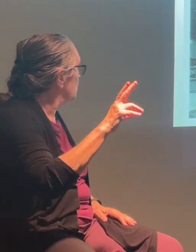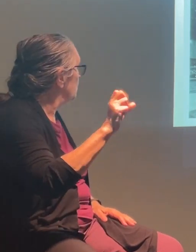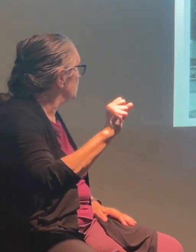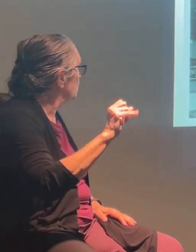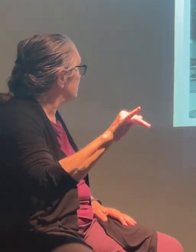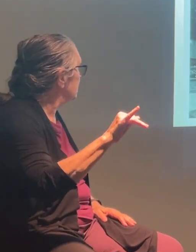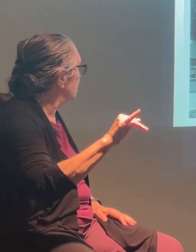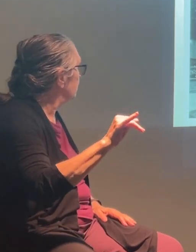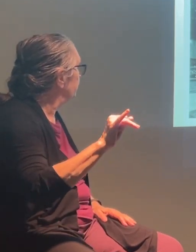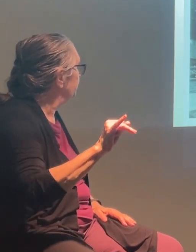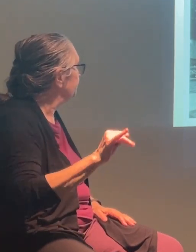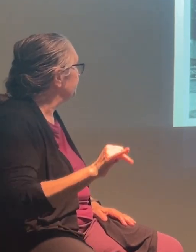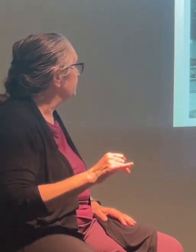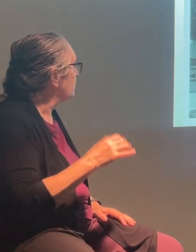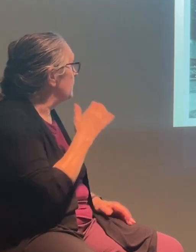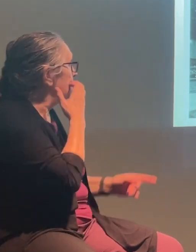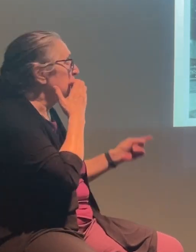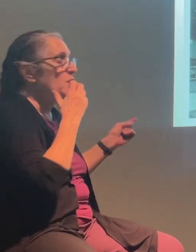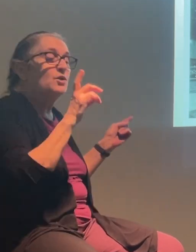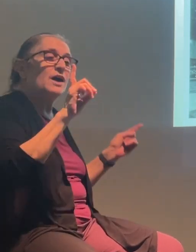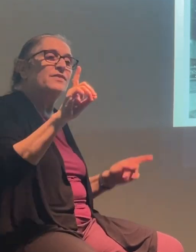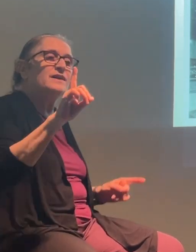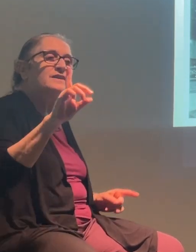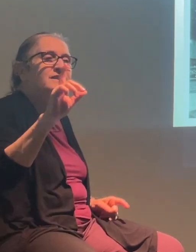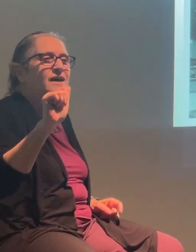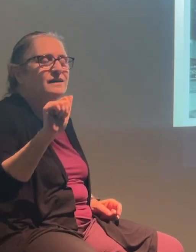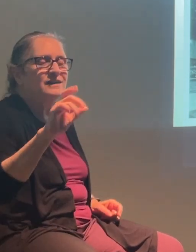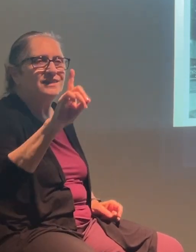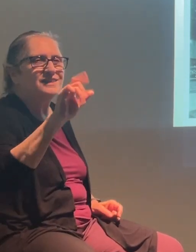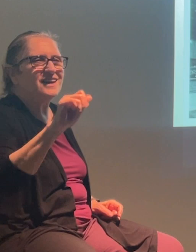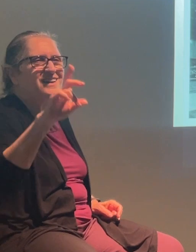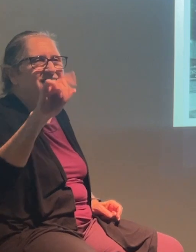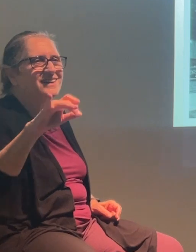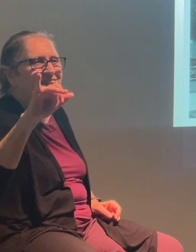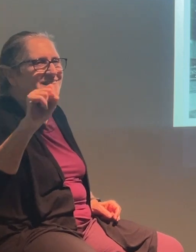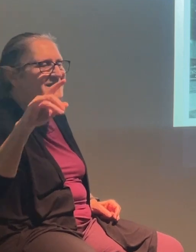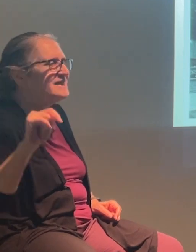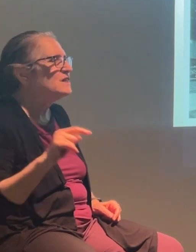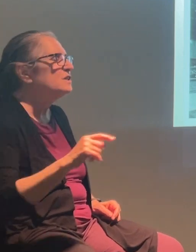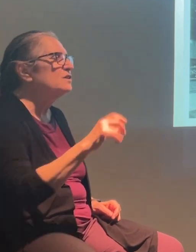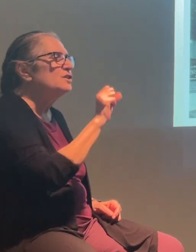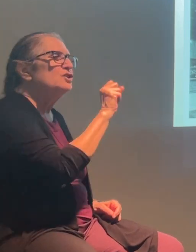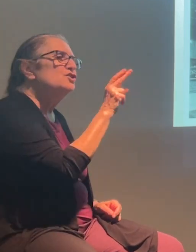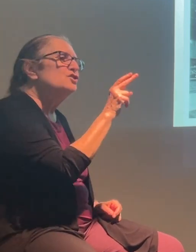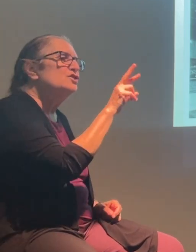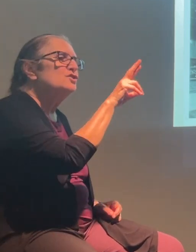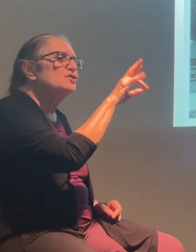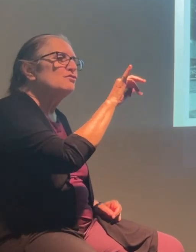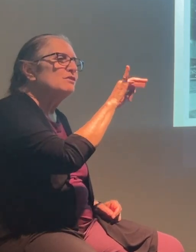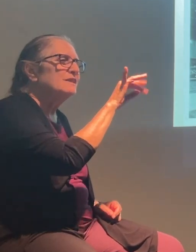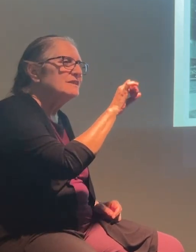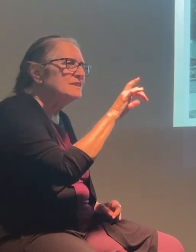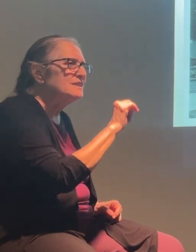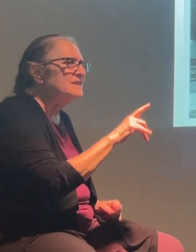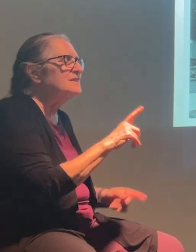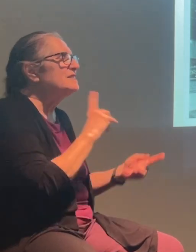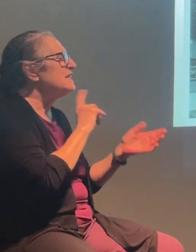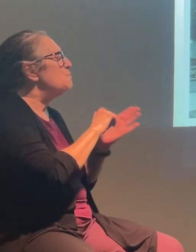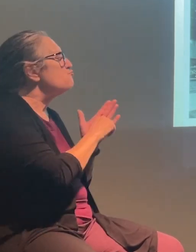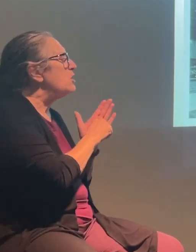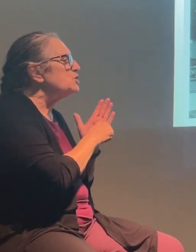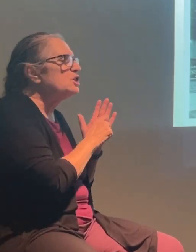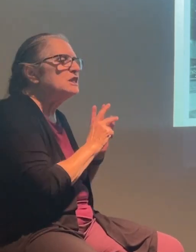So you have at the same time the Dadaists, the Surrealists, the some of the Fauvists as well, the